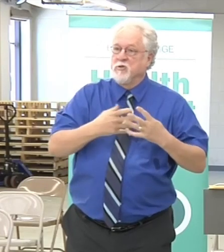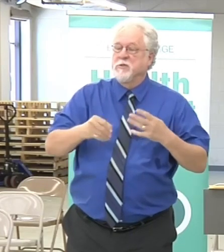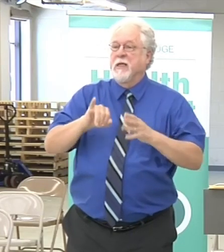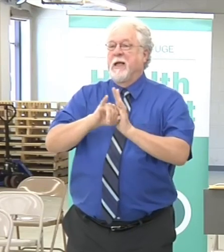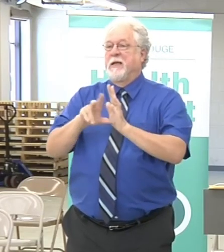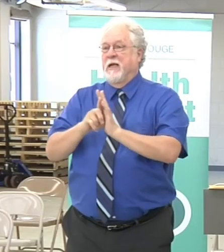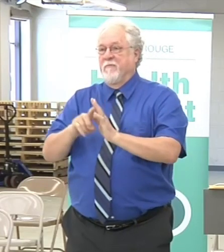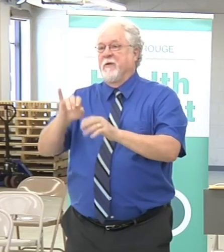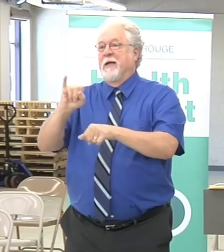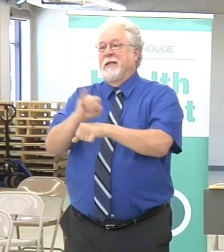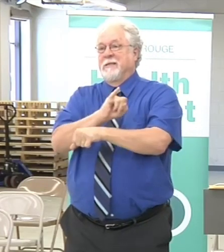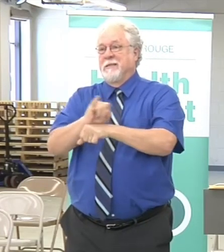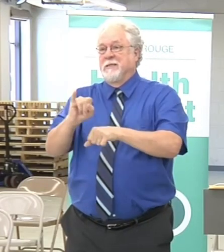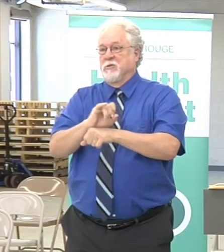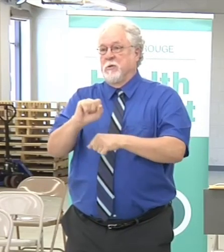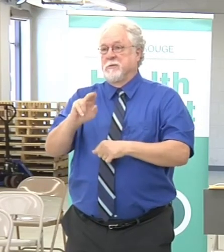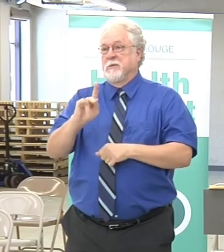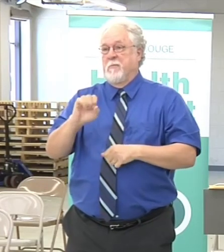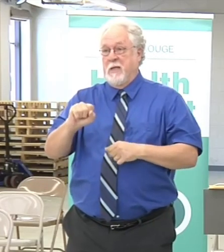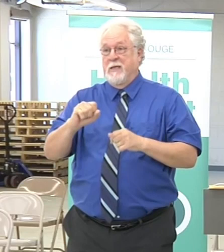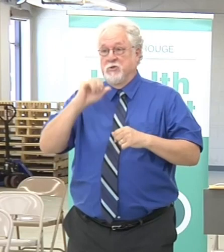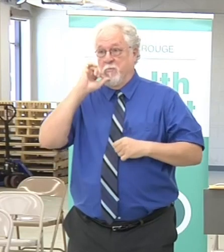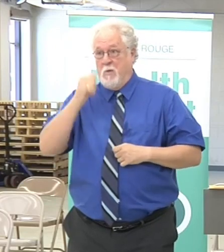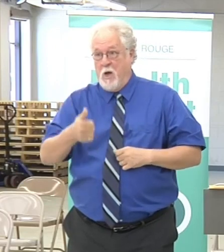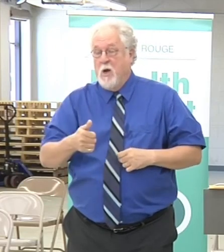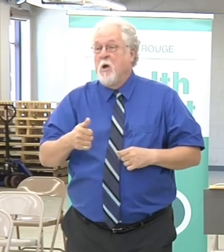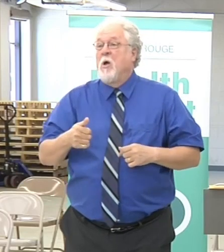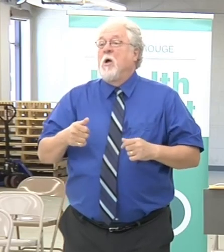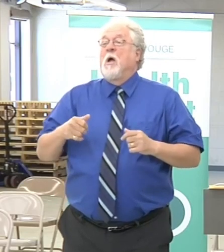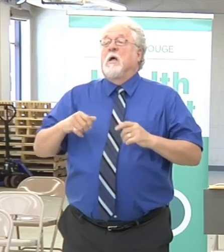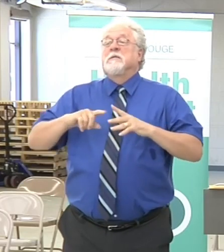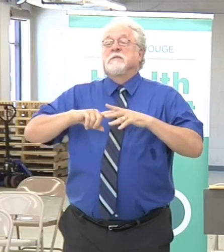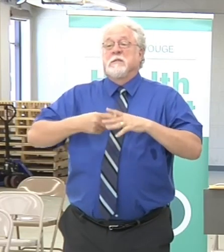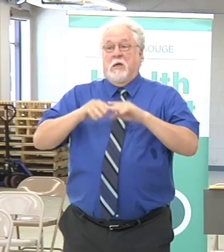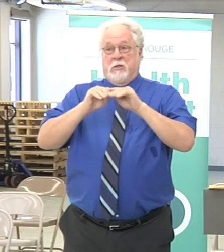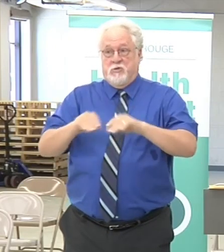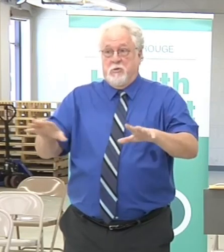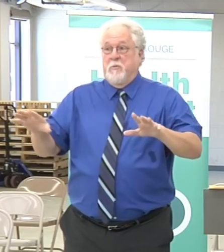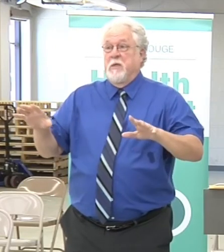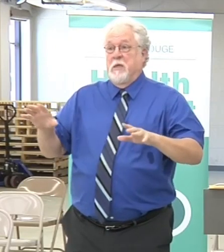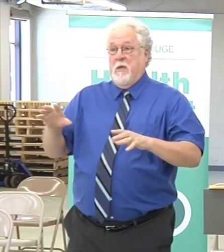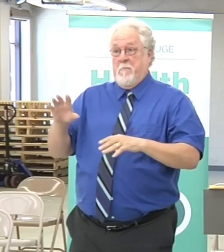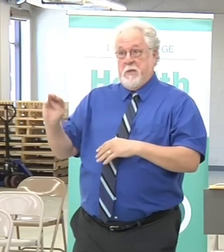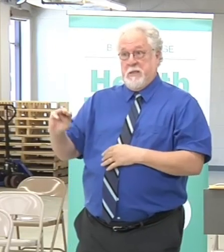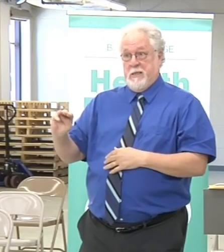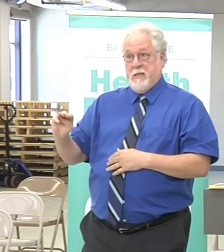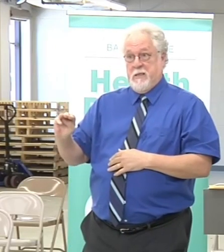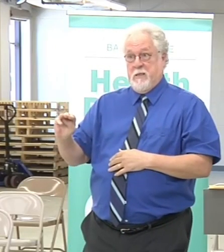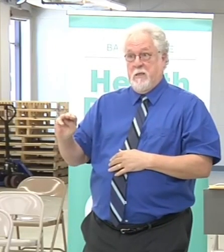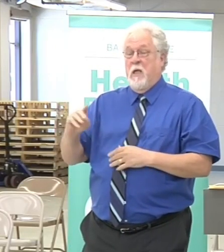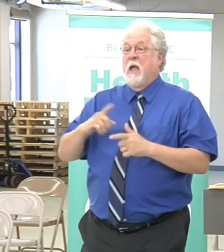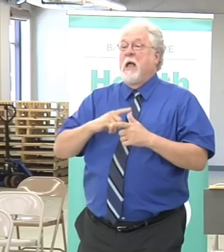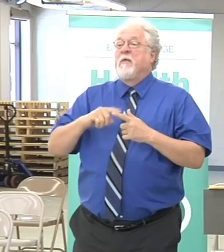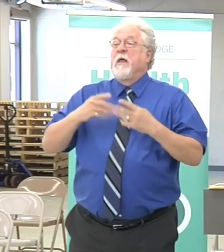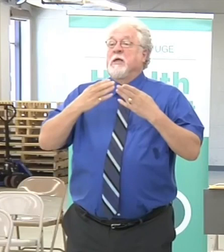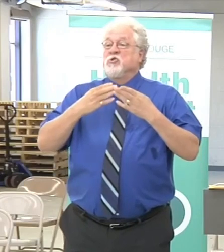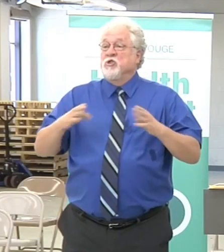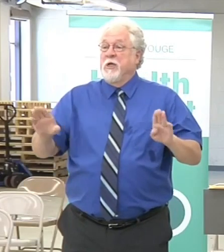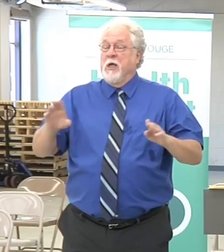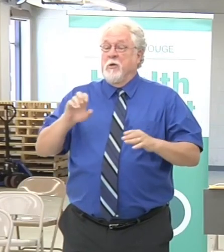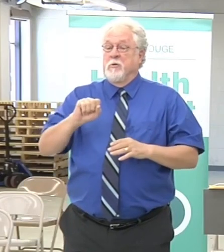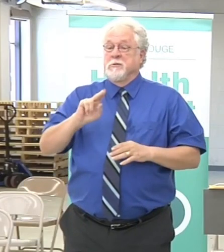industrial supplies as early as tomorrow, anticipated to start distributing as early as Monday. And then the general